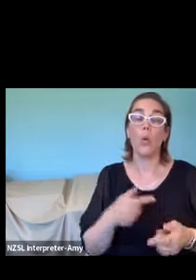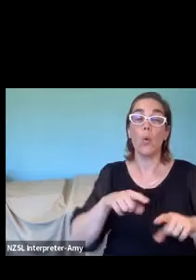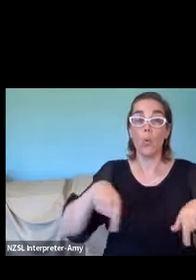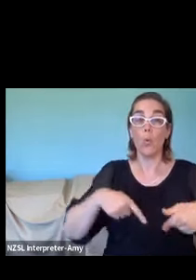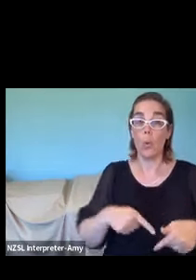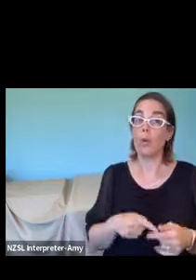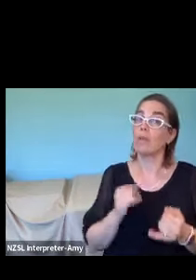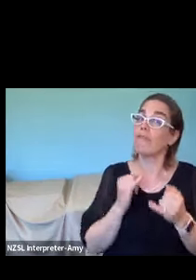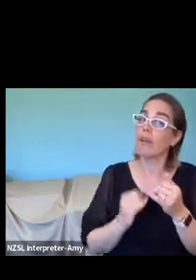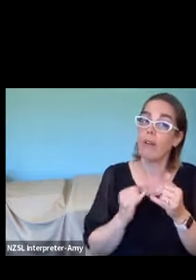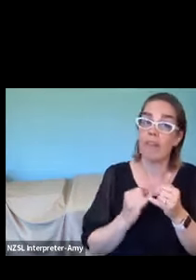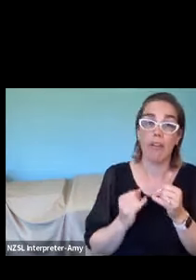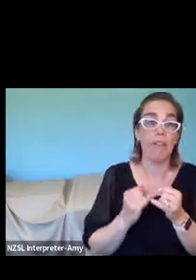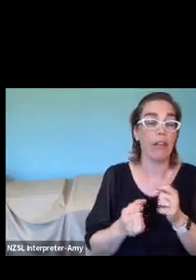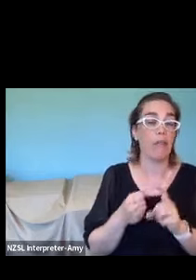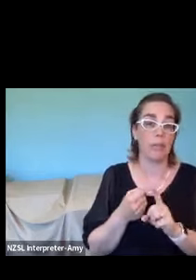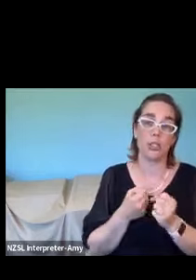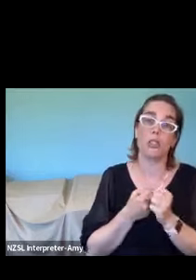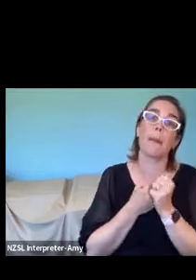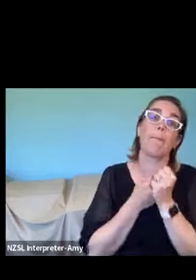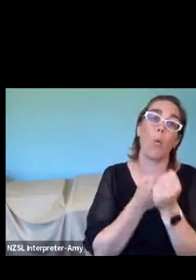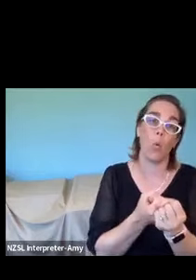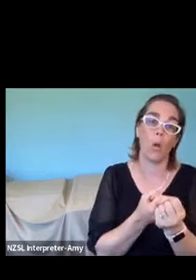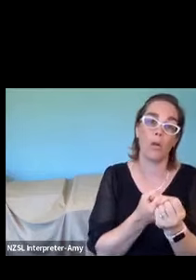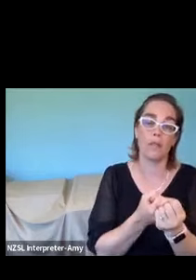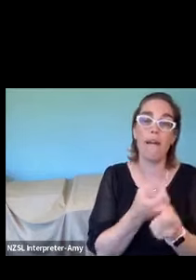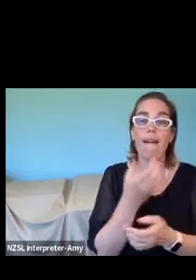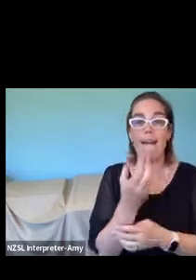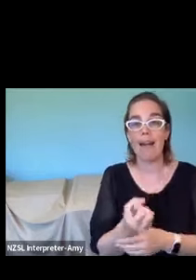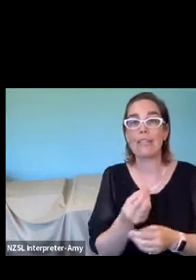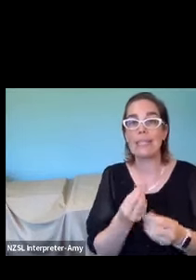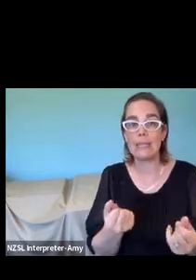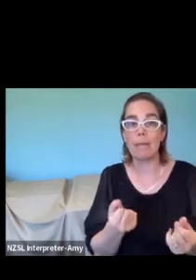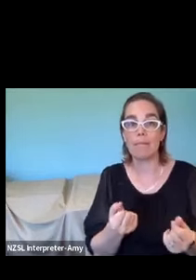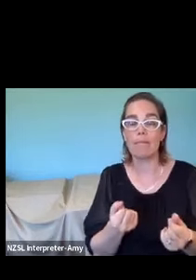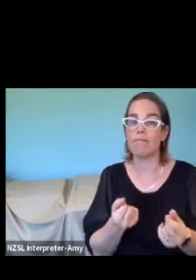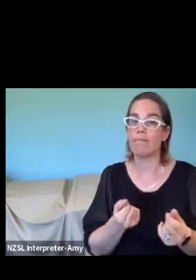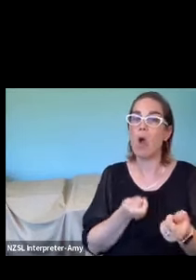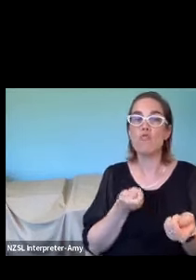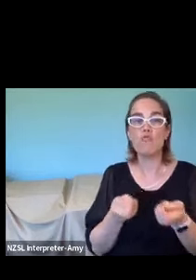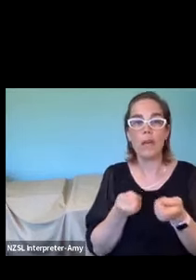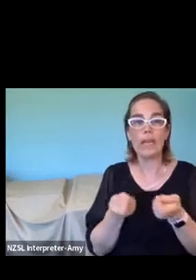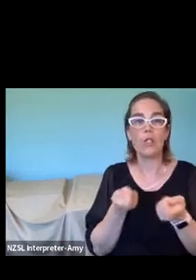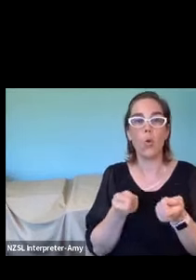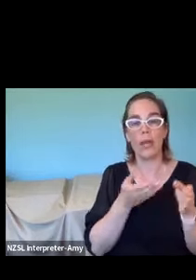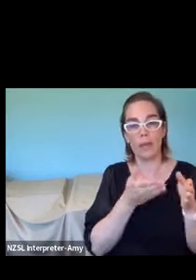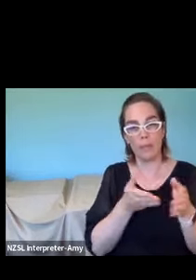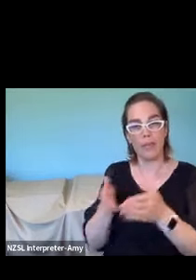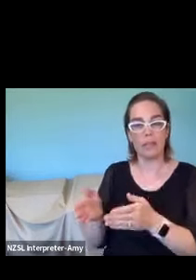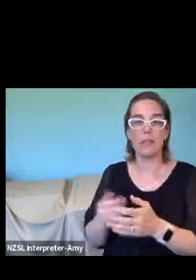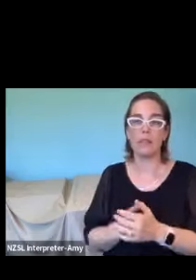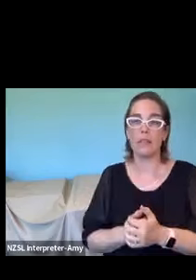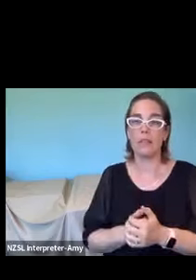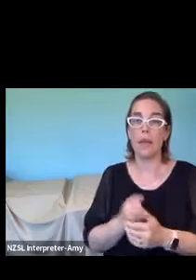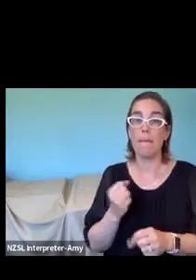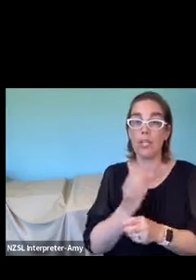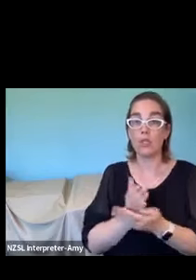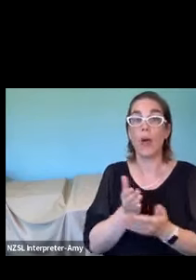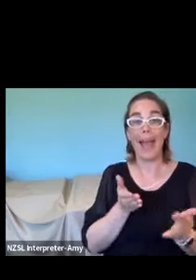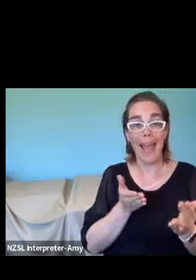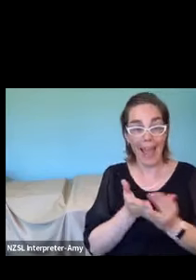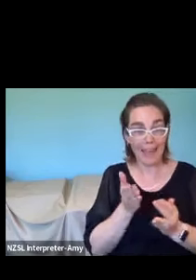much support having some form of regulatory mechanism as outlined by Access Matters so that